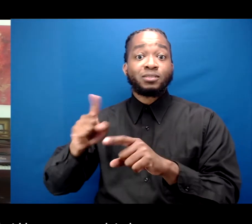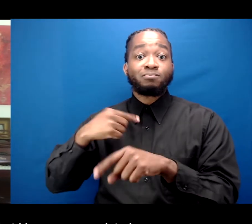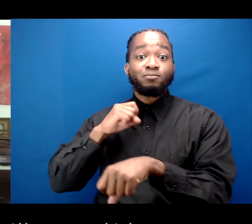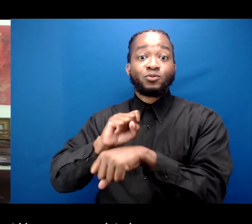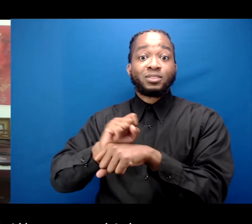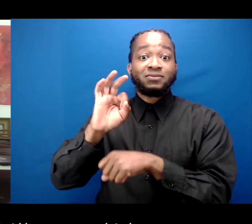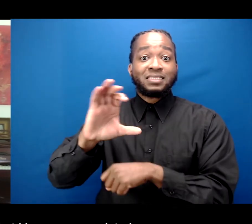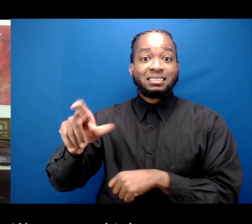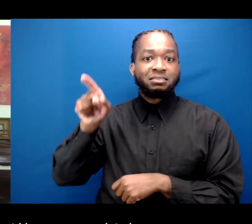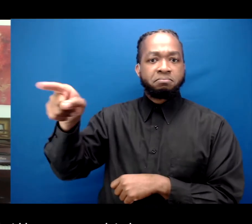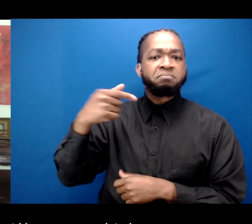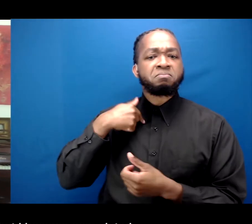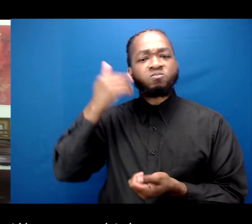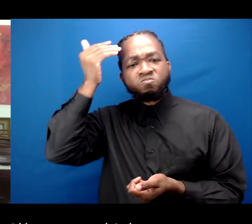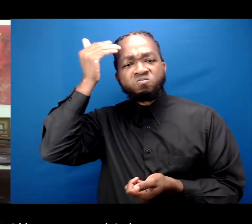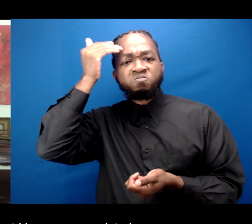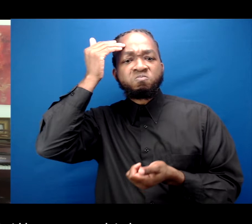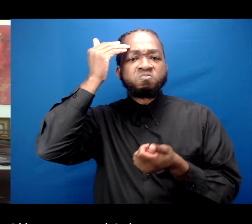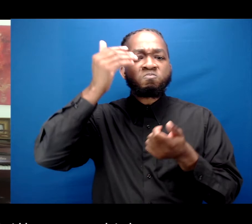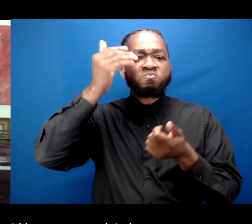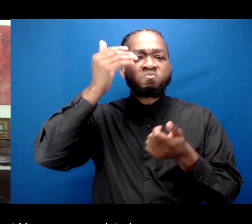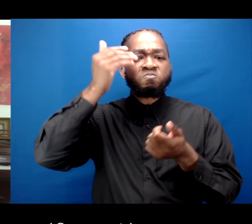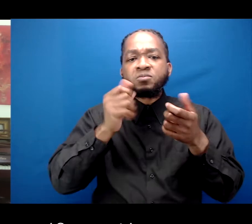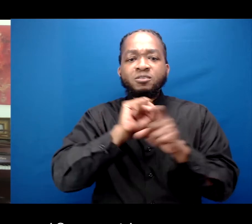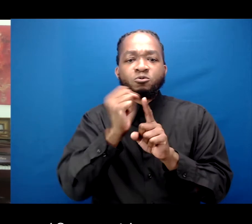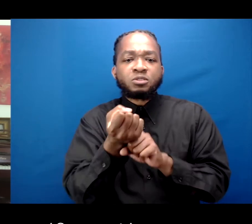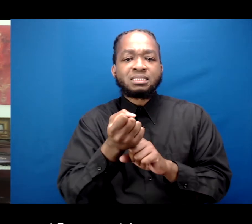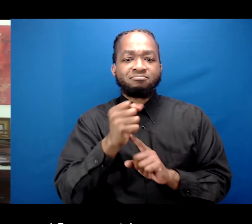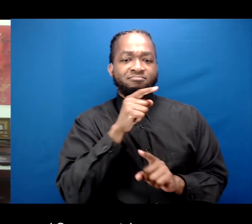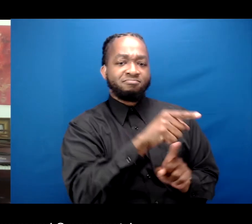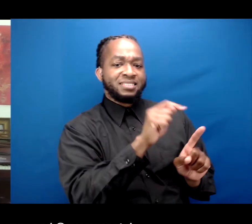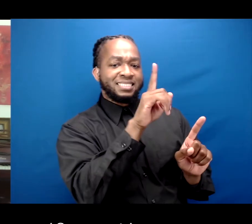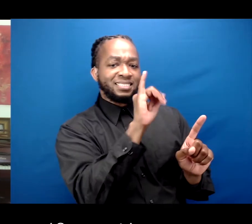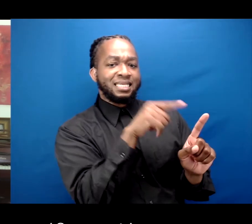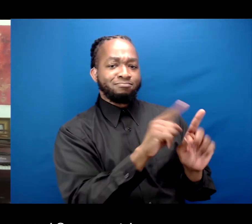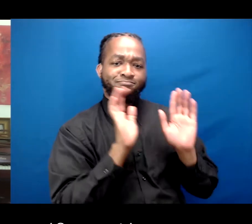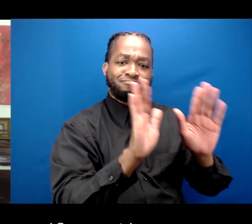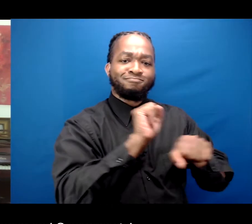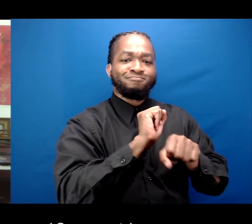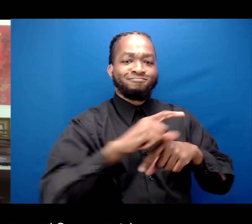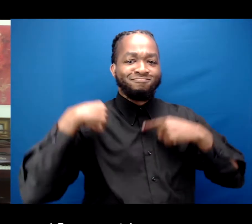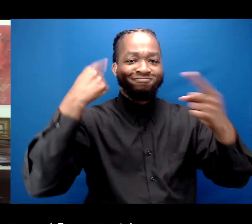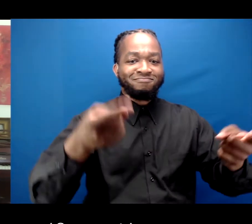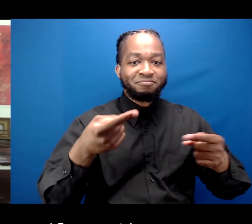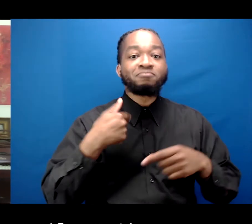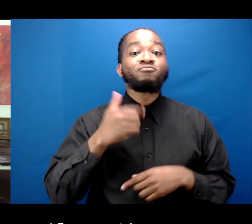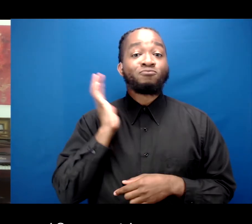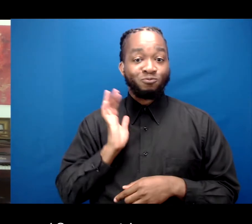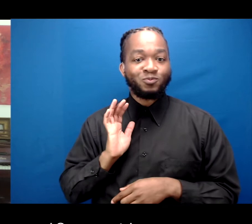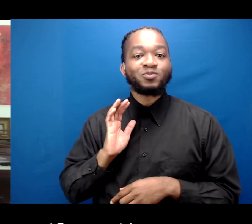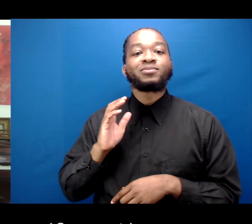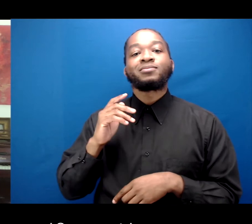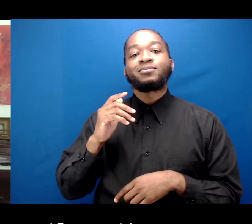with TDI and the excellent work that you do. I served as chief of the Consumer and Governmental Affairs Bureau at the